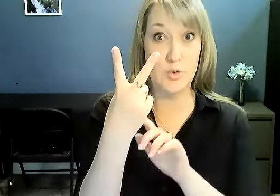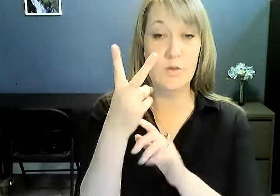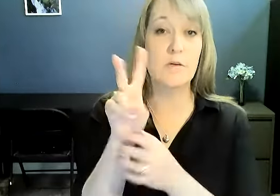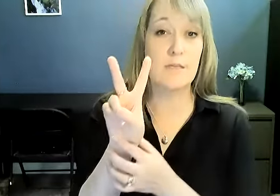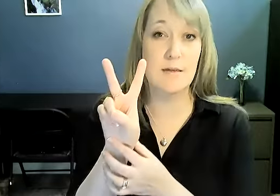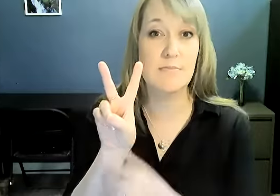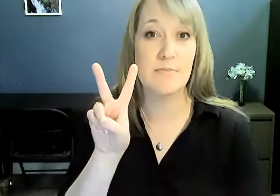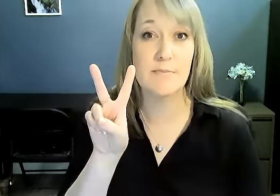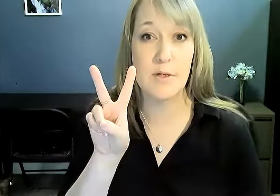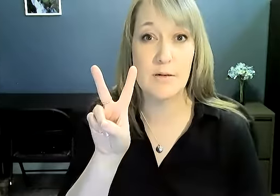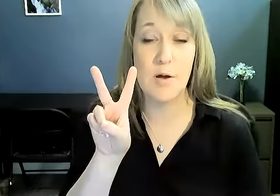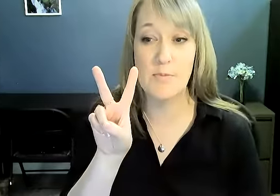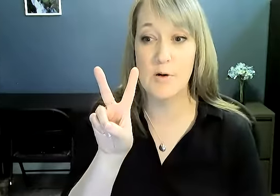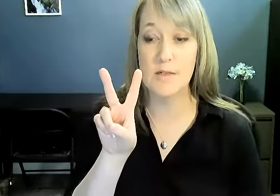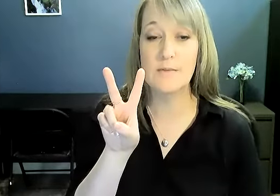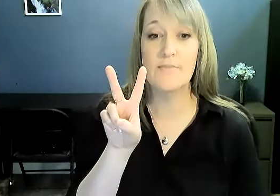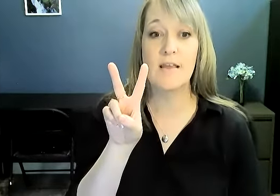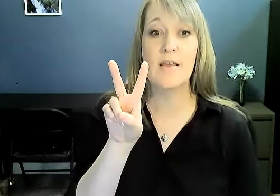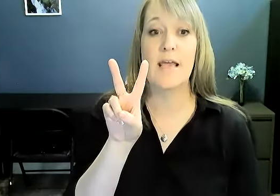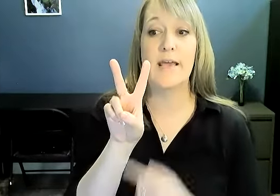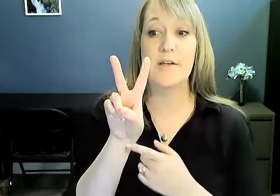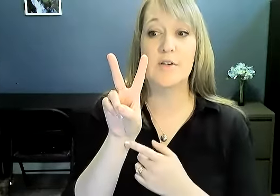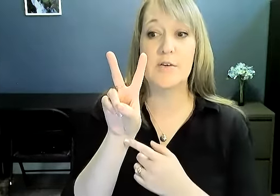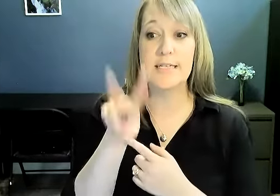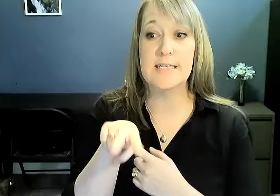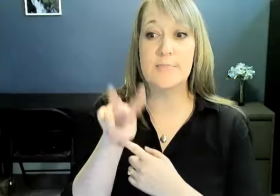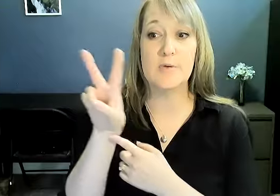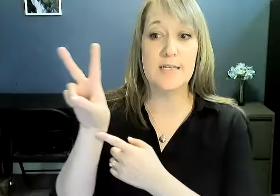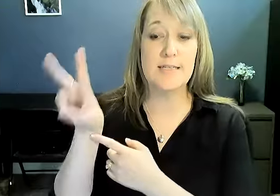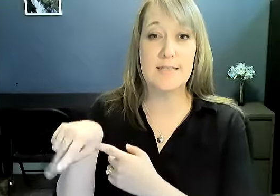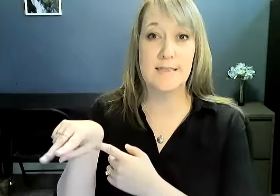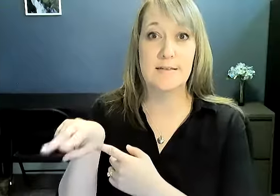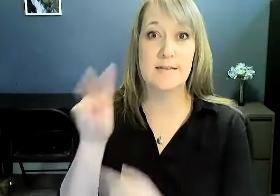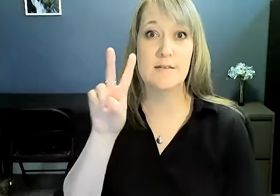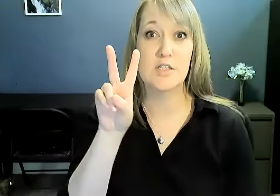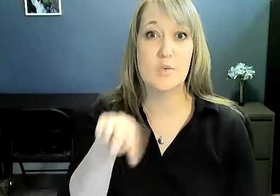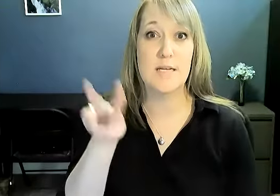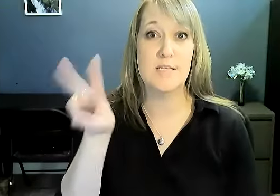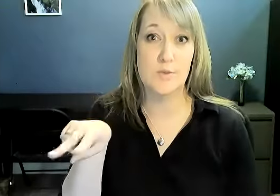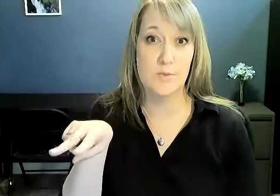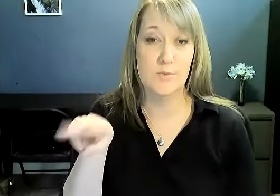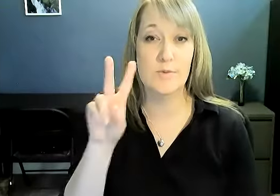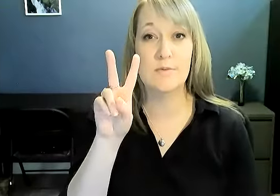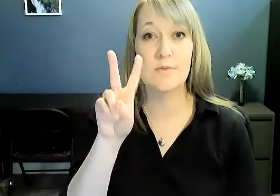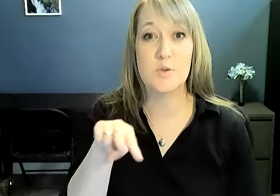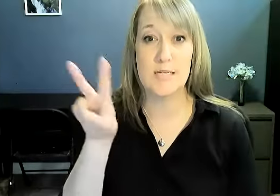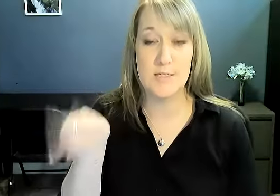2, only put your palm forward, and you're going to dip your wrist. 22, 22.